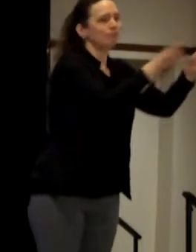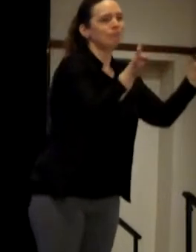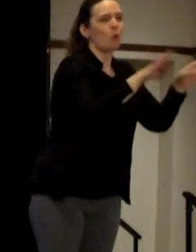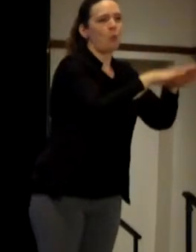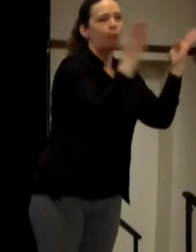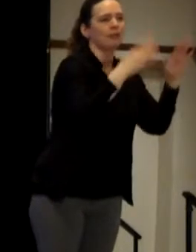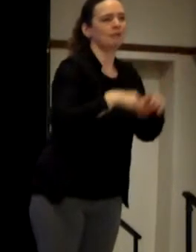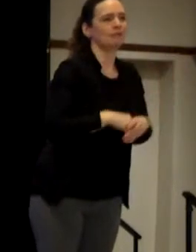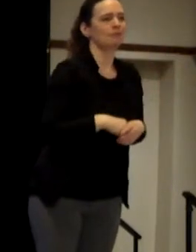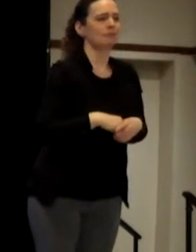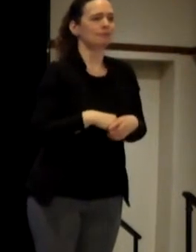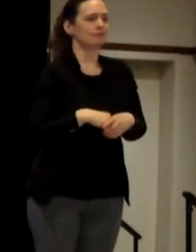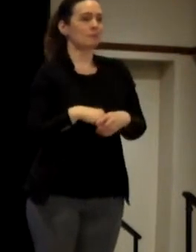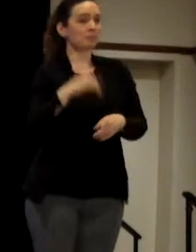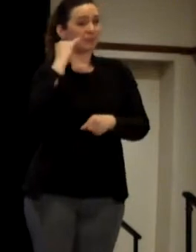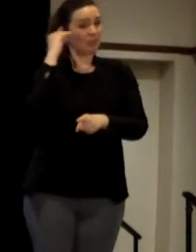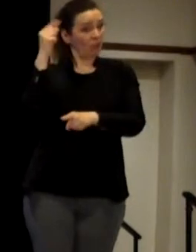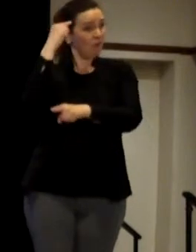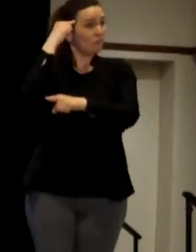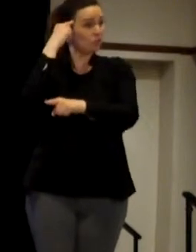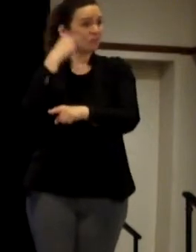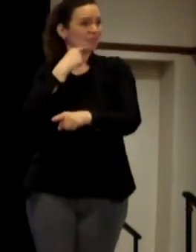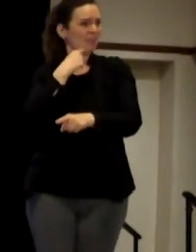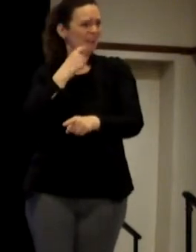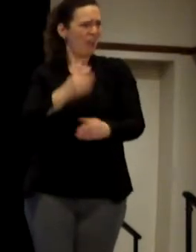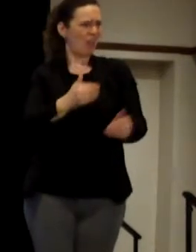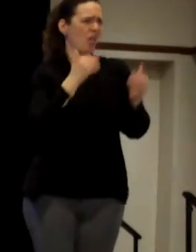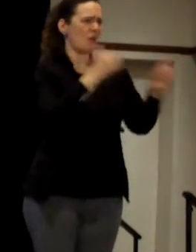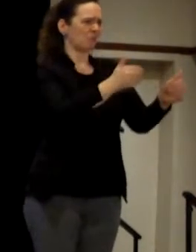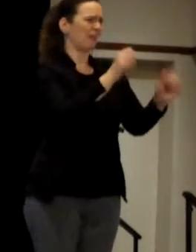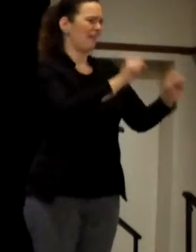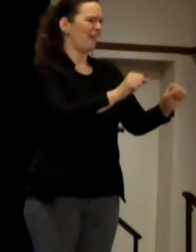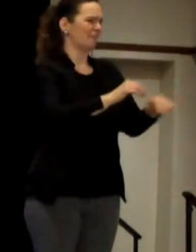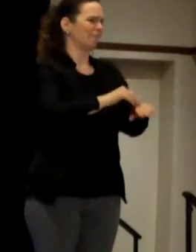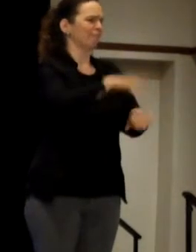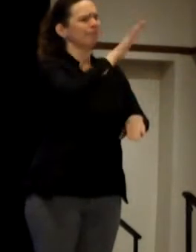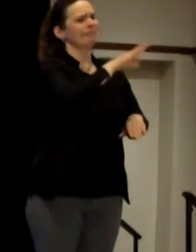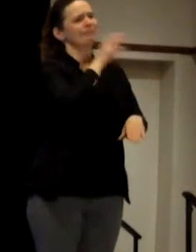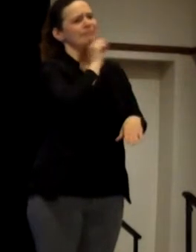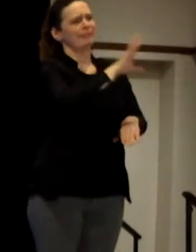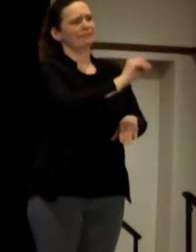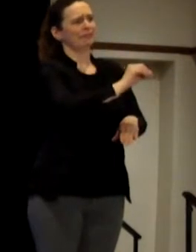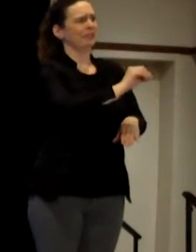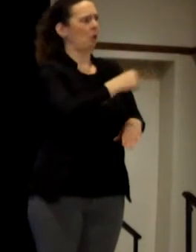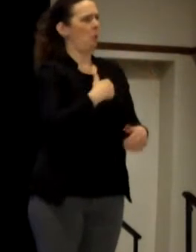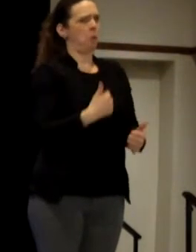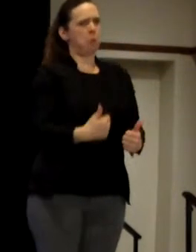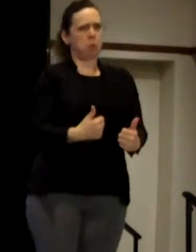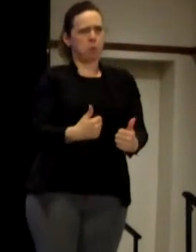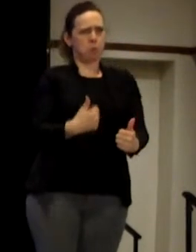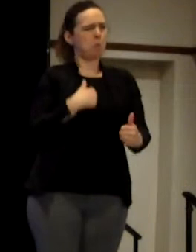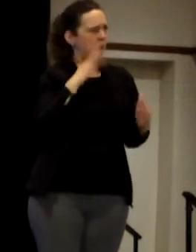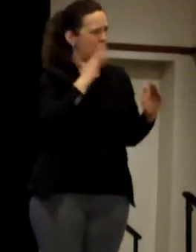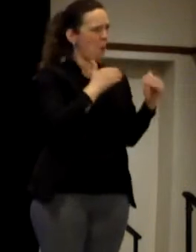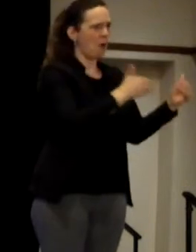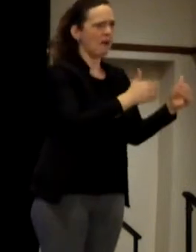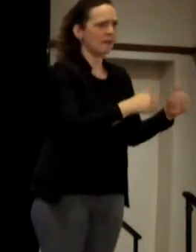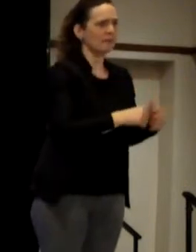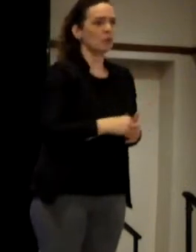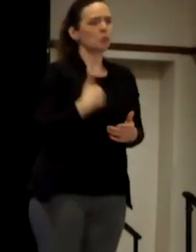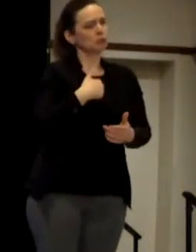anybody over 16 for the Pfizer shot, we would then not just create chaos, we would manage it, and